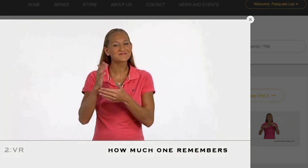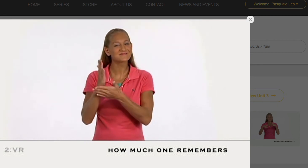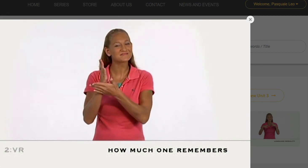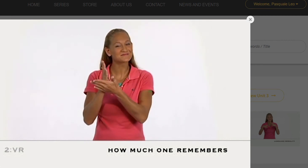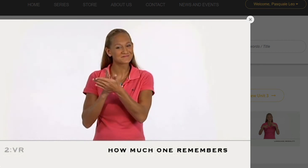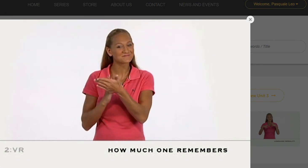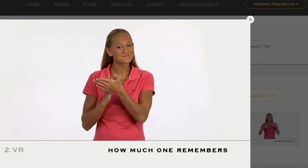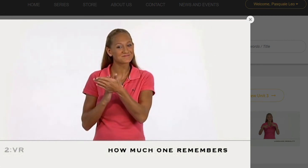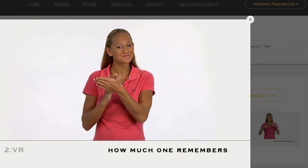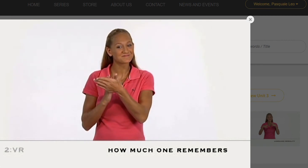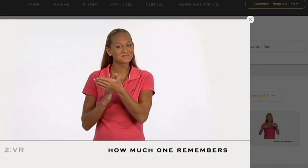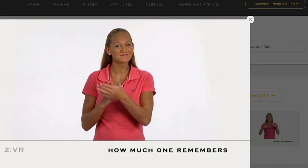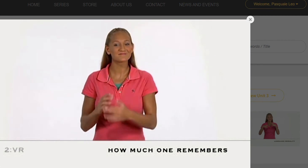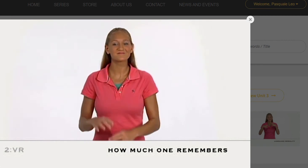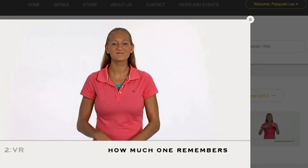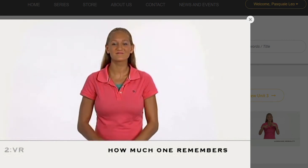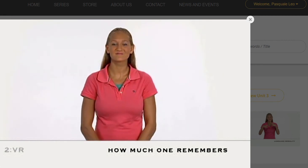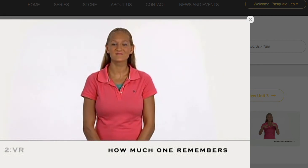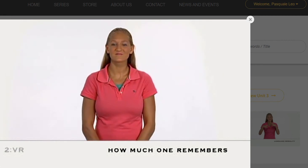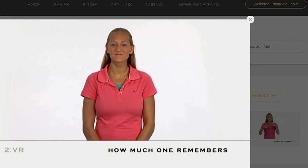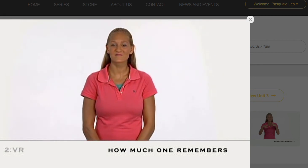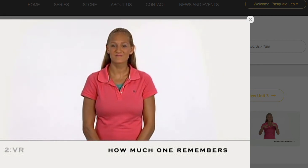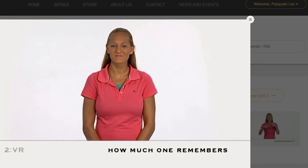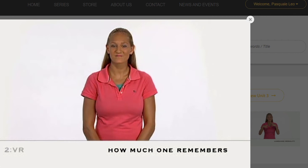Remember some.